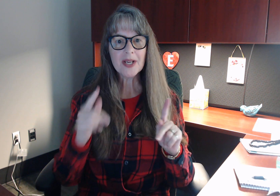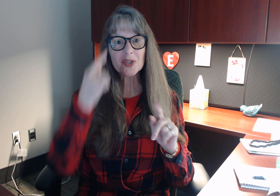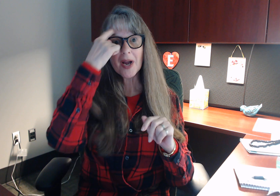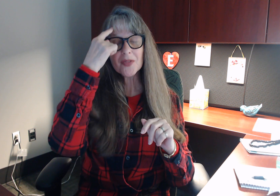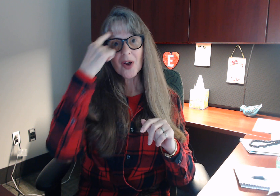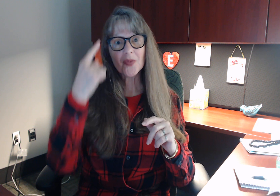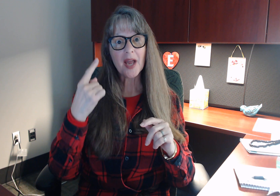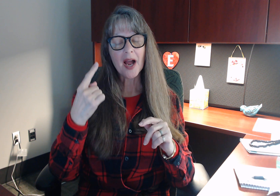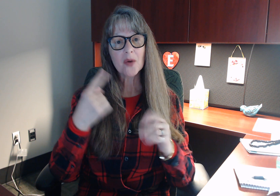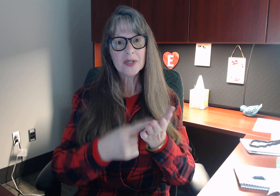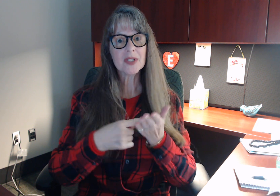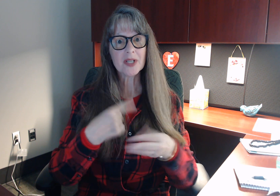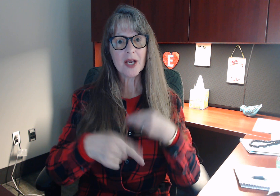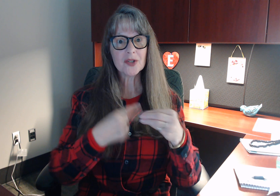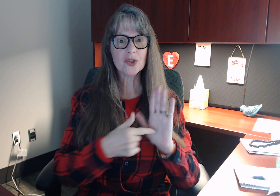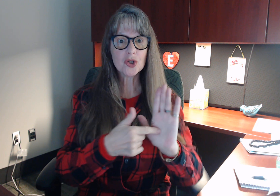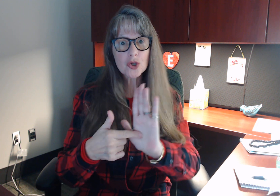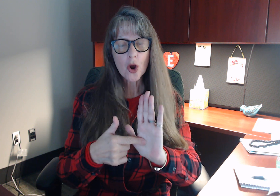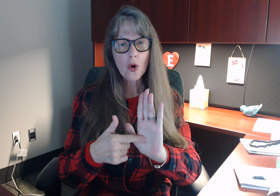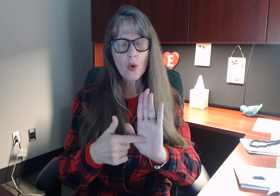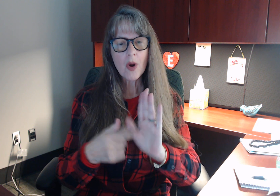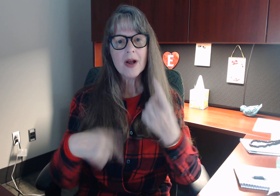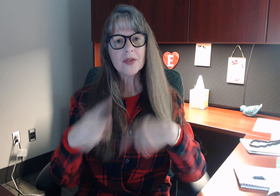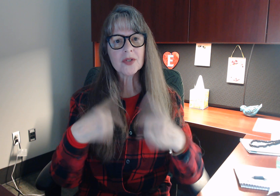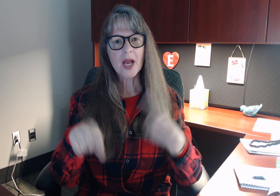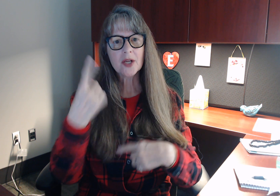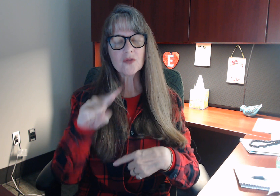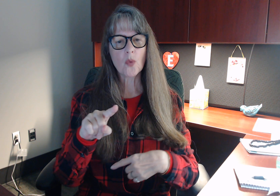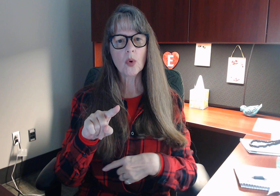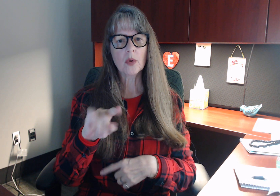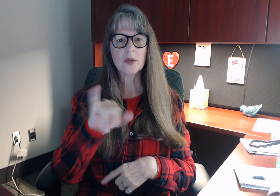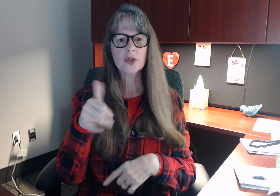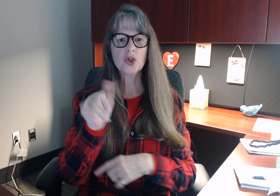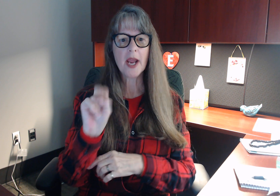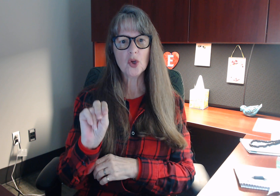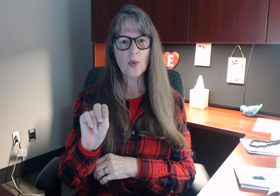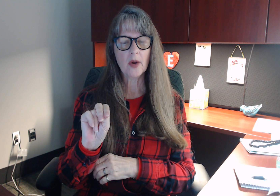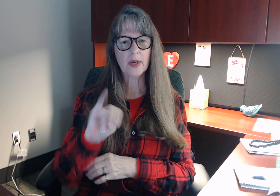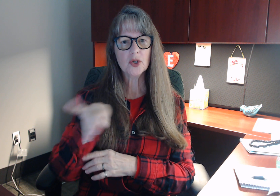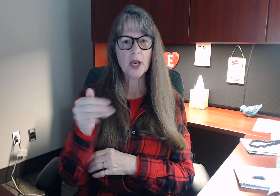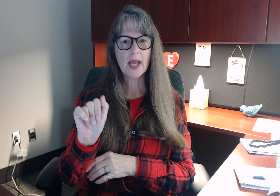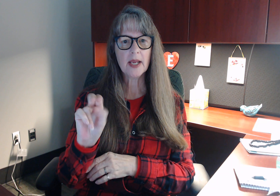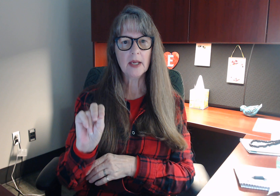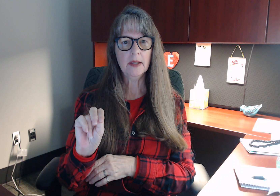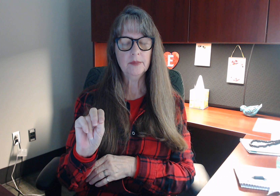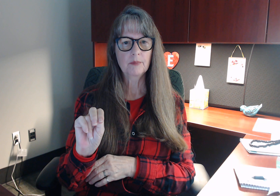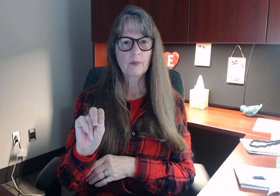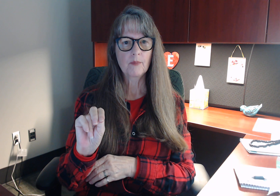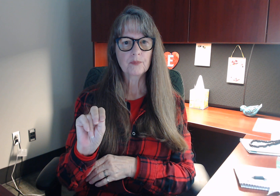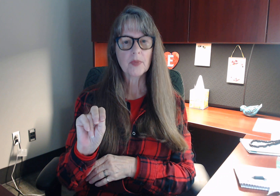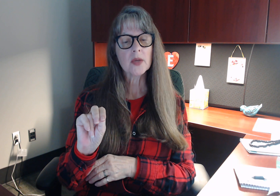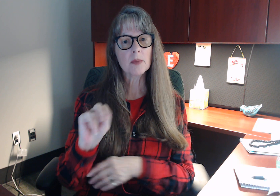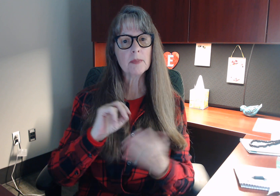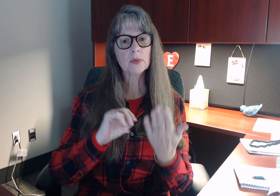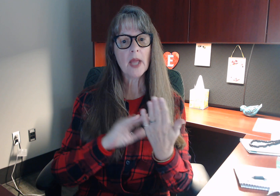Okay, so I thought that I would discuss and show the signs for January, Jan. Some people have